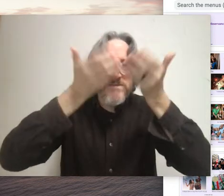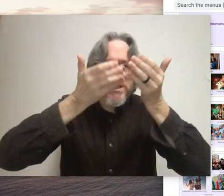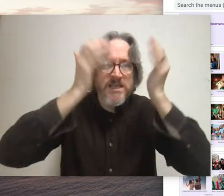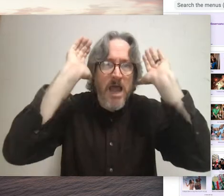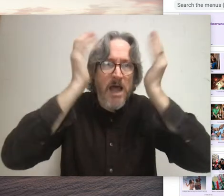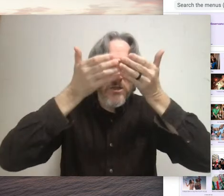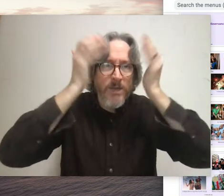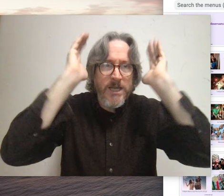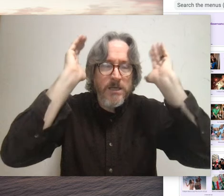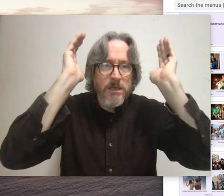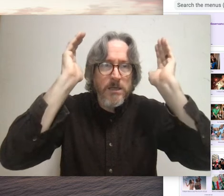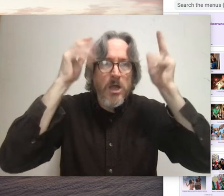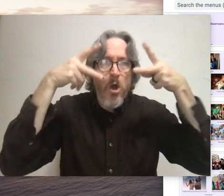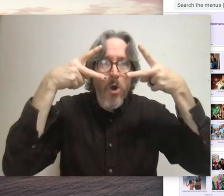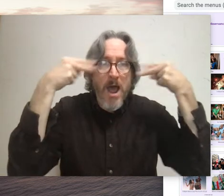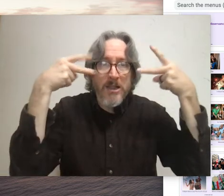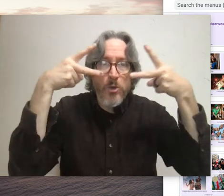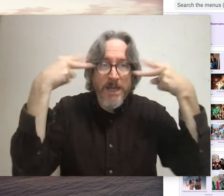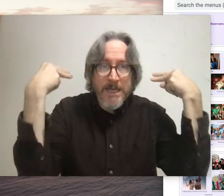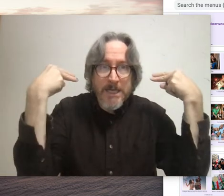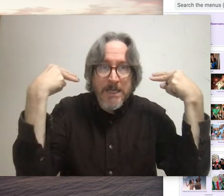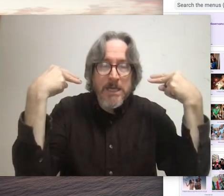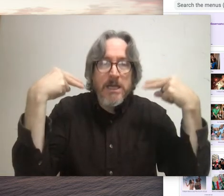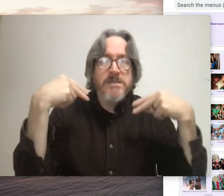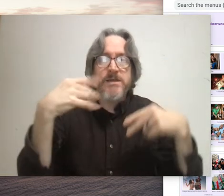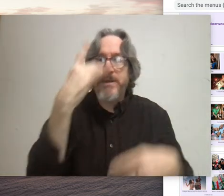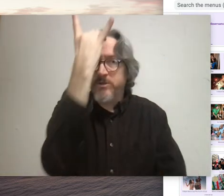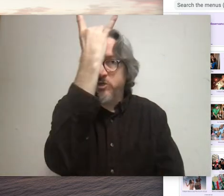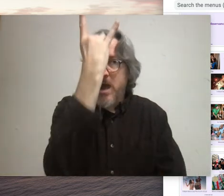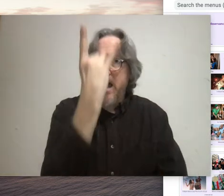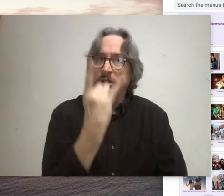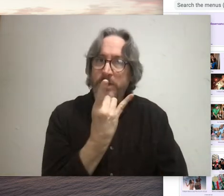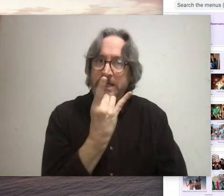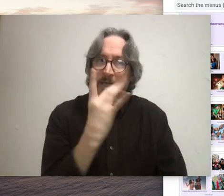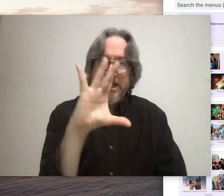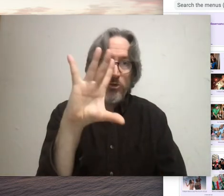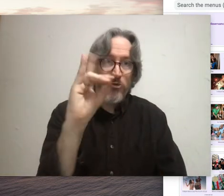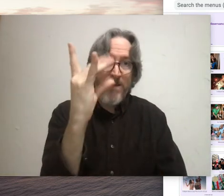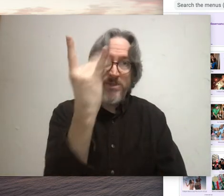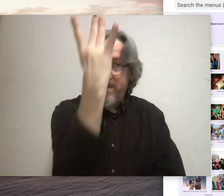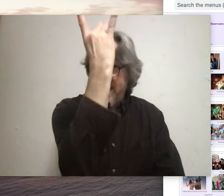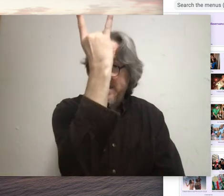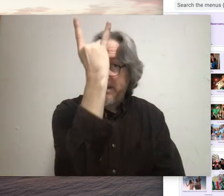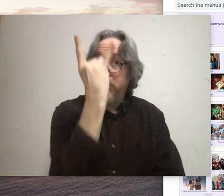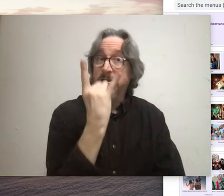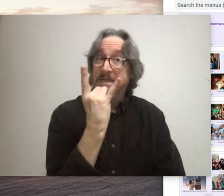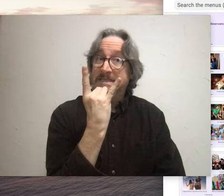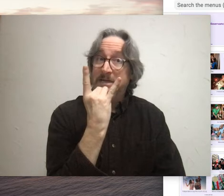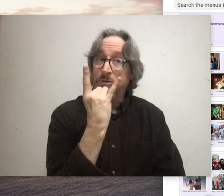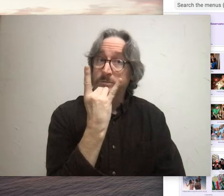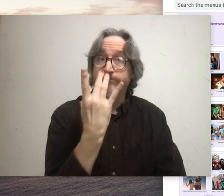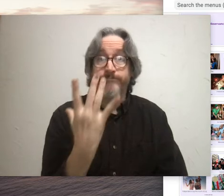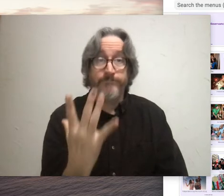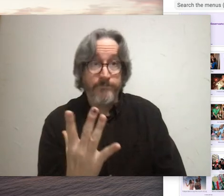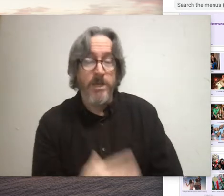I've seen Halloween or Halloween. Some people do Halloween, like you grab the mask and pull it